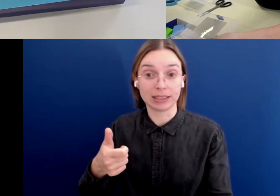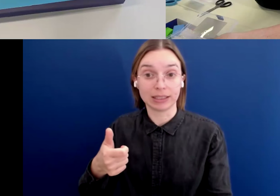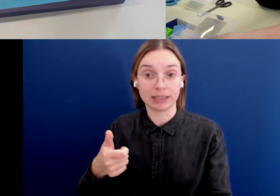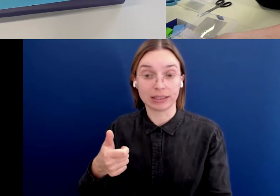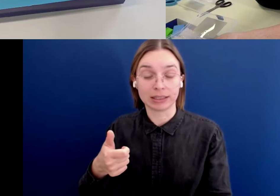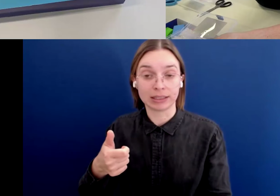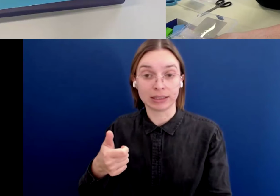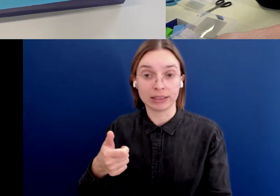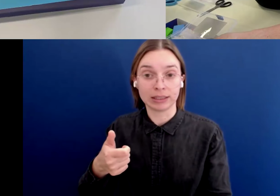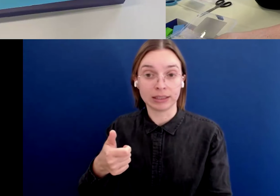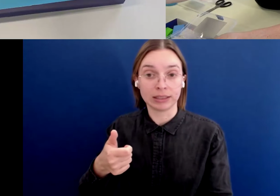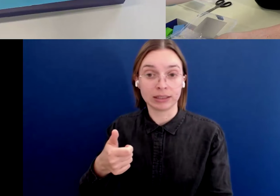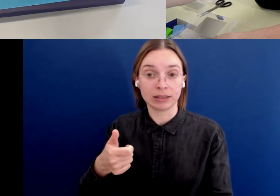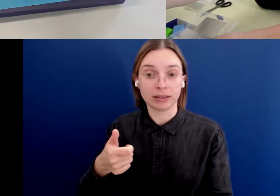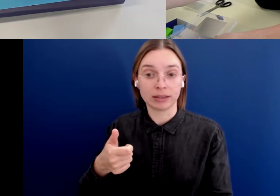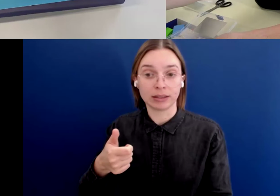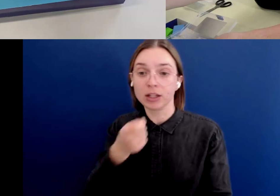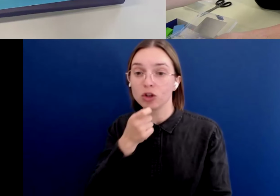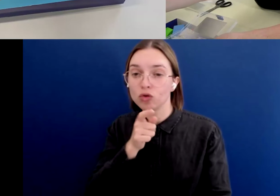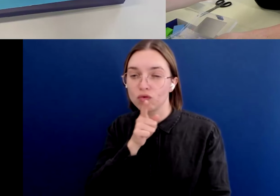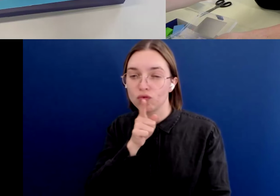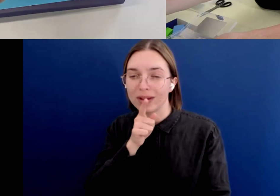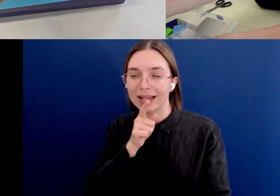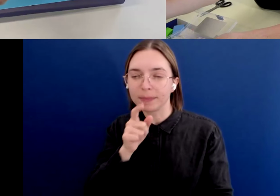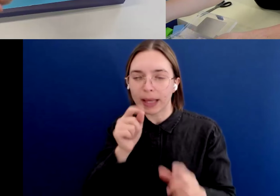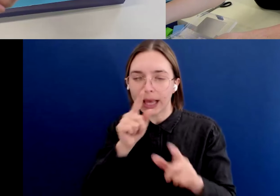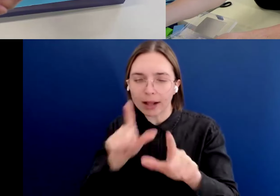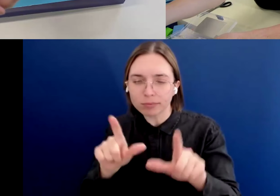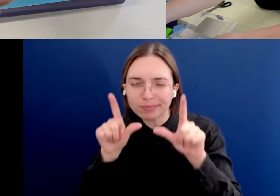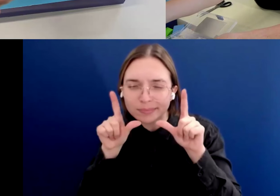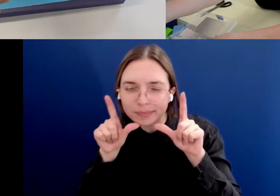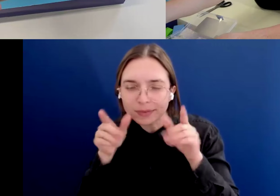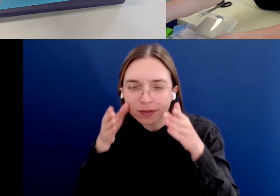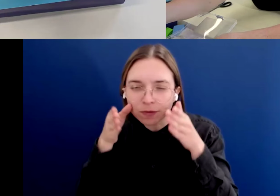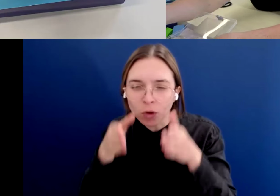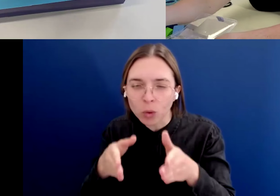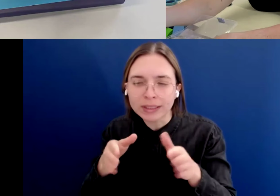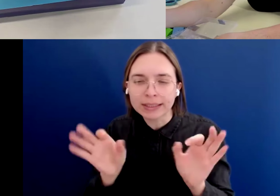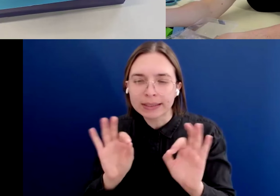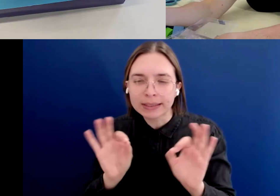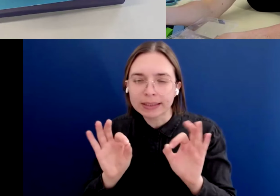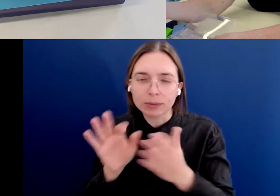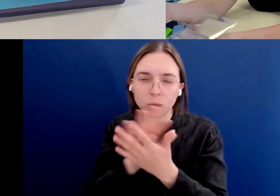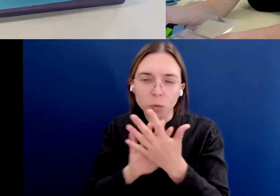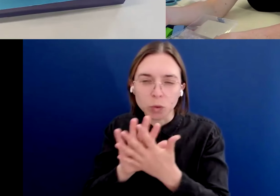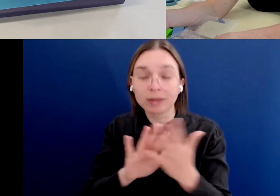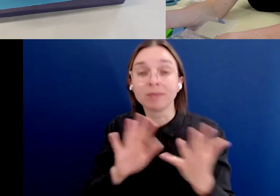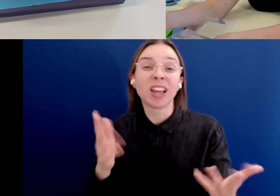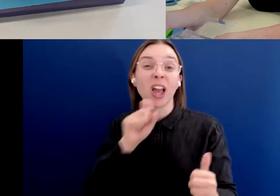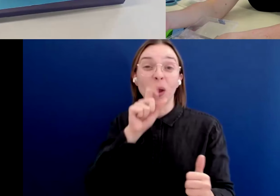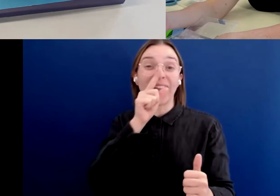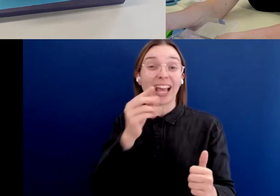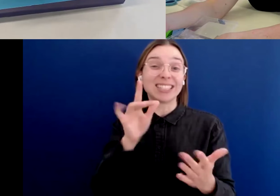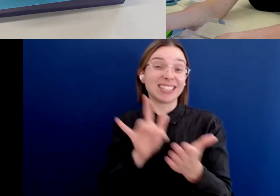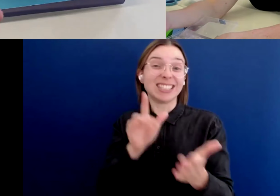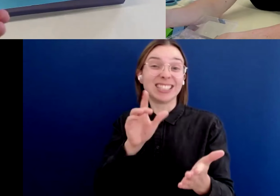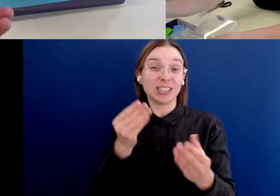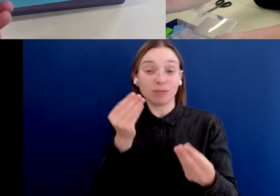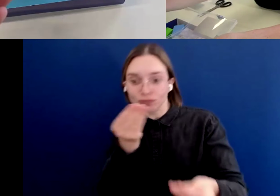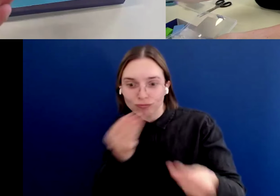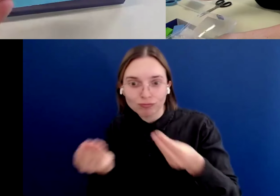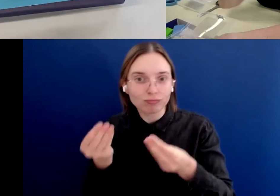closer, I lose focus. So you'll be able to see the one in your kit because hopefully all your kits have arrived.